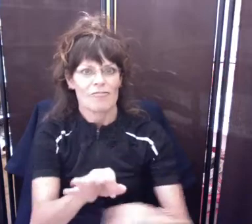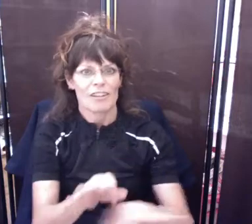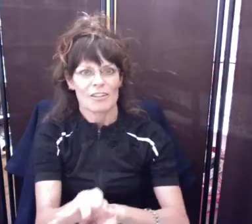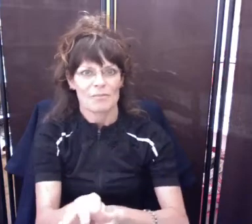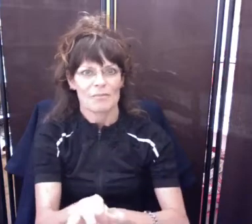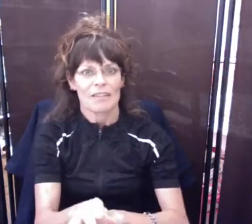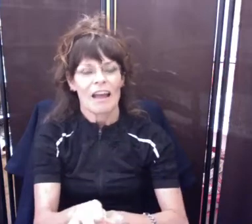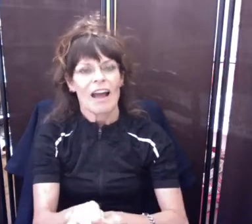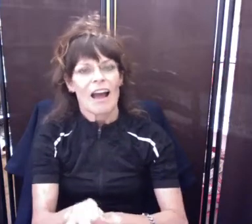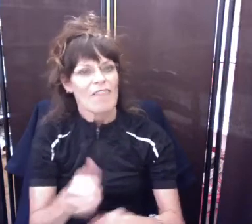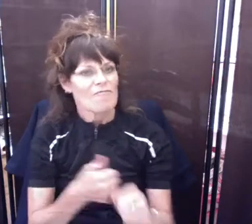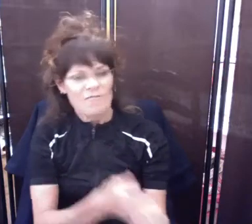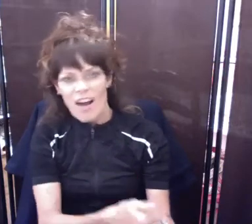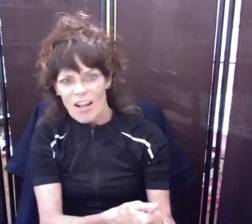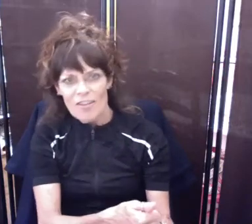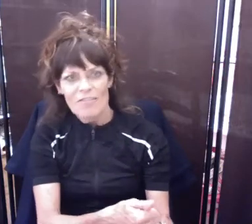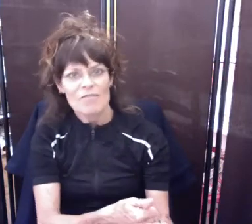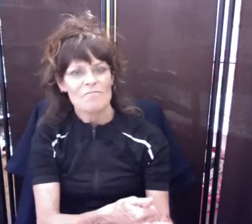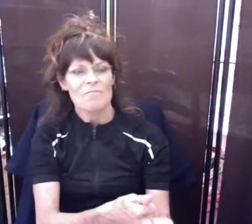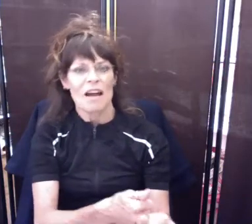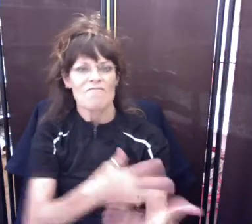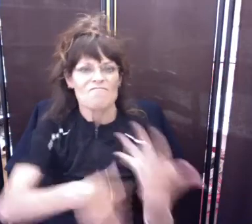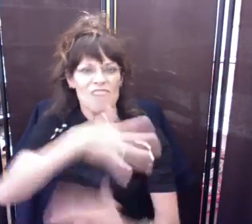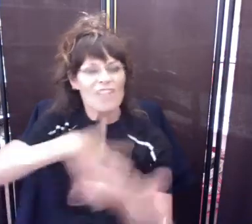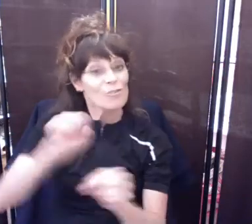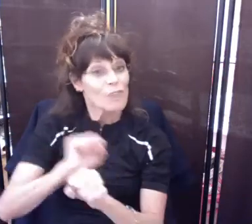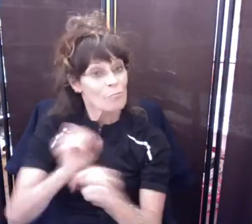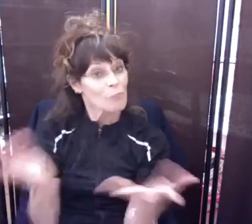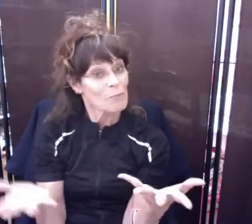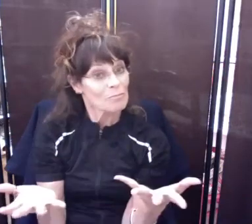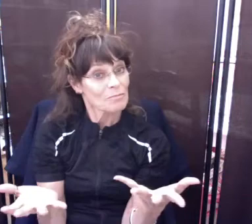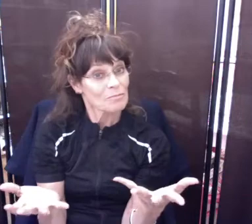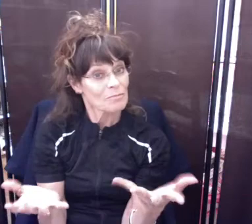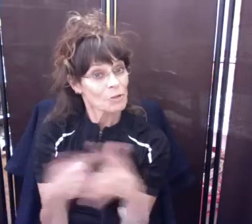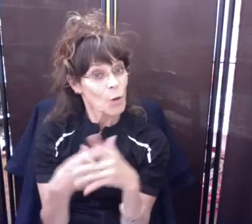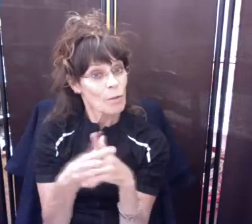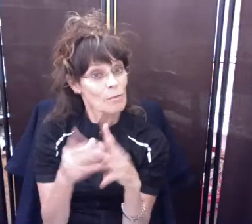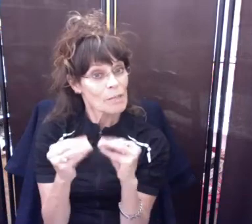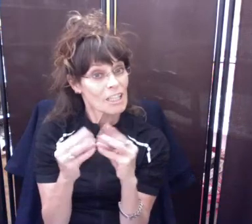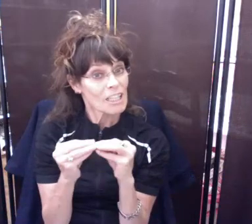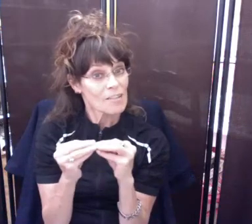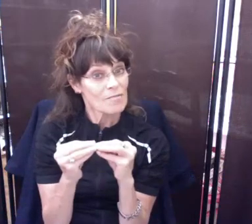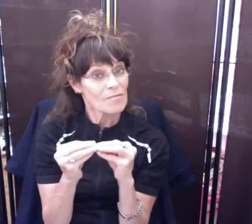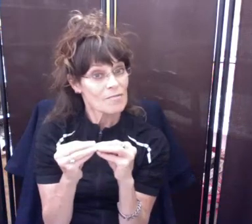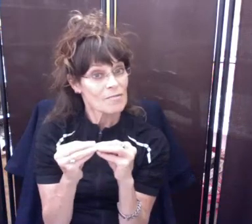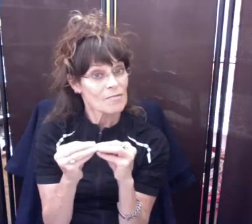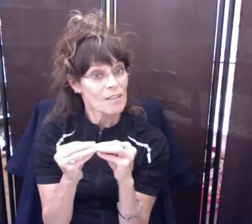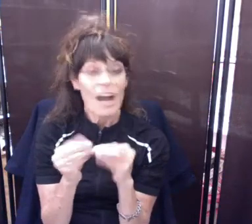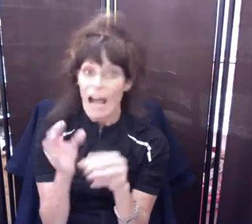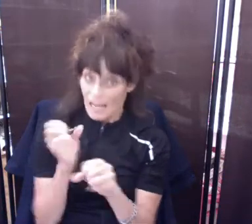my fellowship job. And what my fellowship job was: consistent meetings, get a sponsor, get a